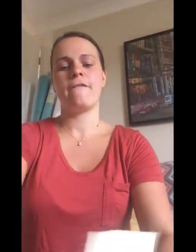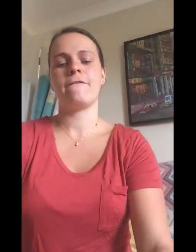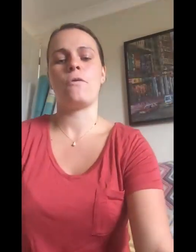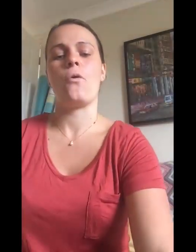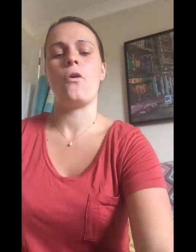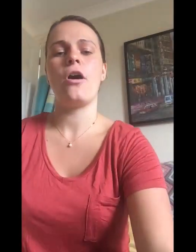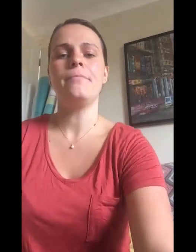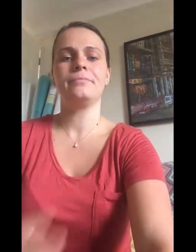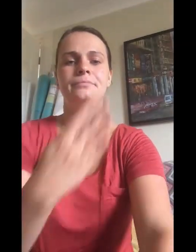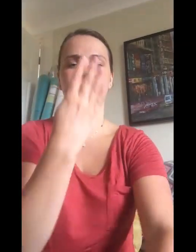4.